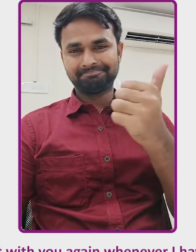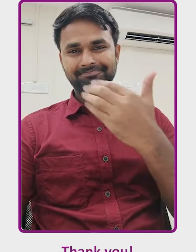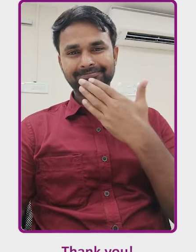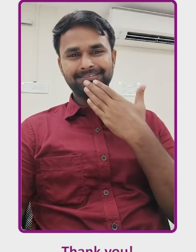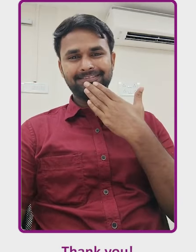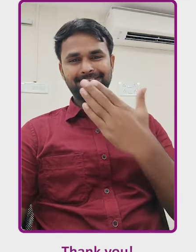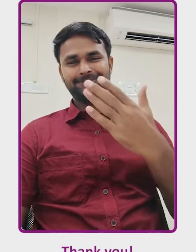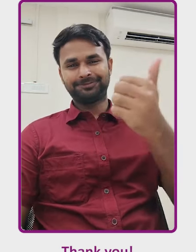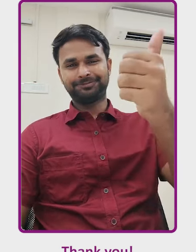Thank you.